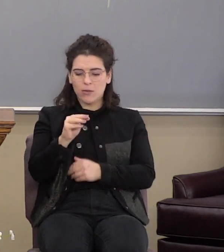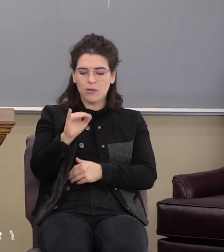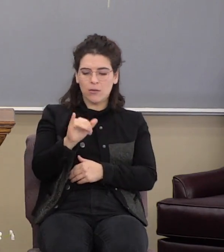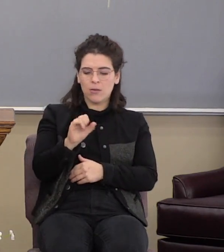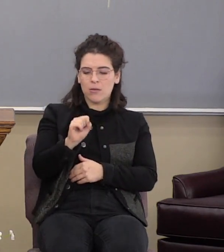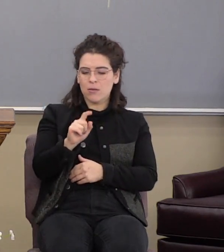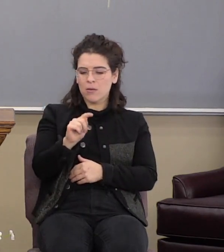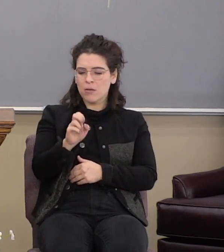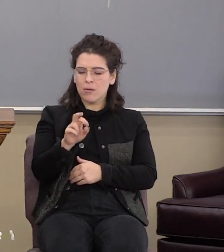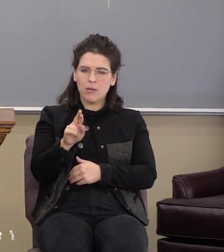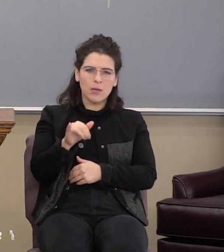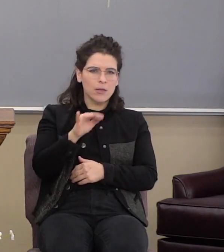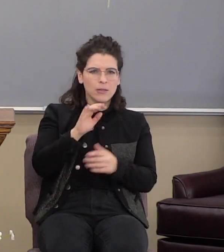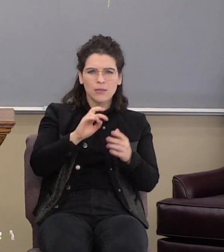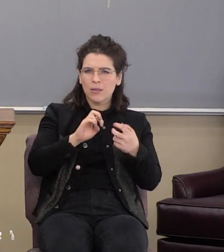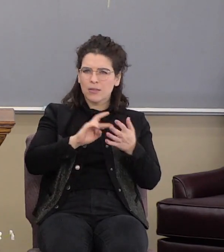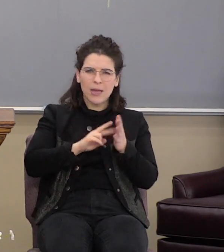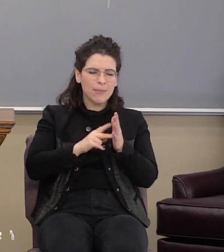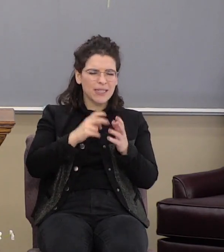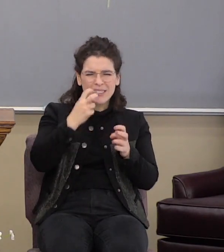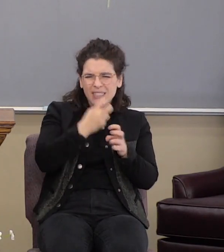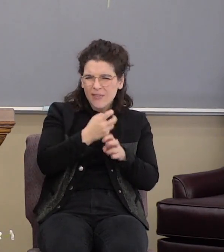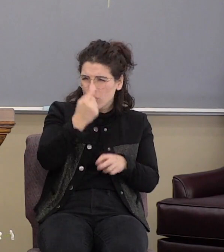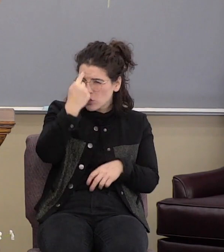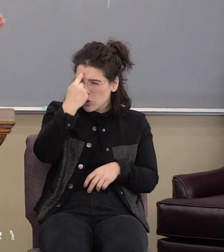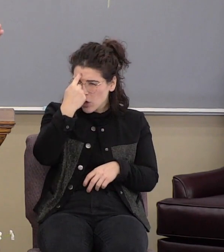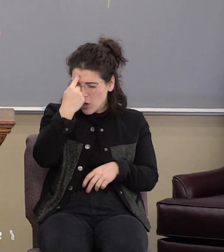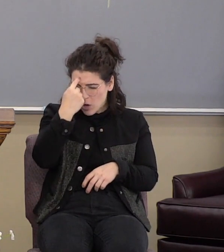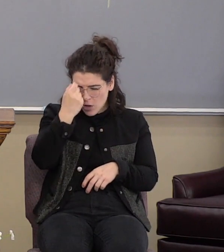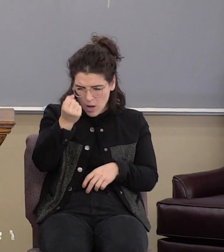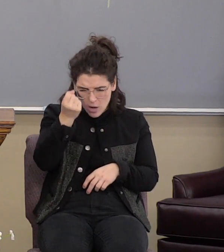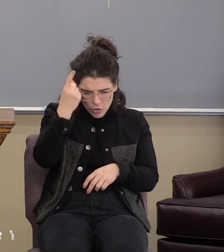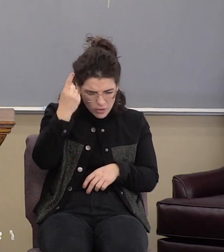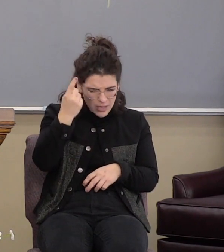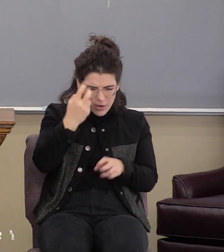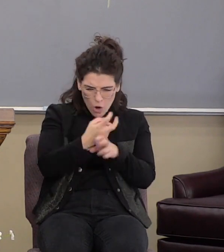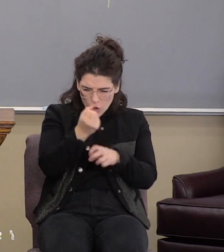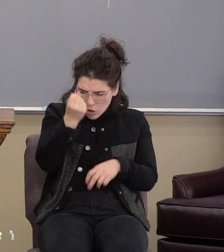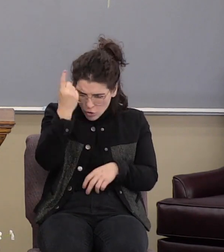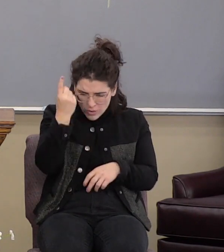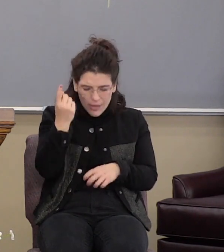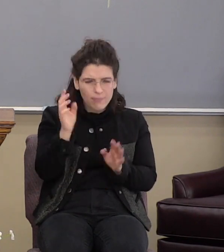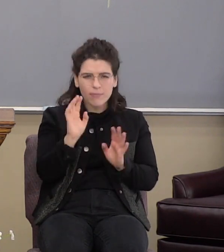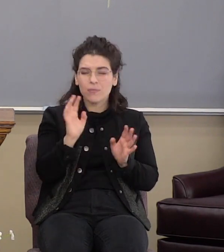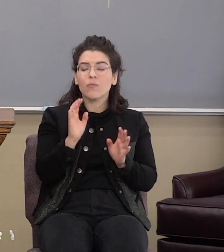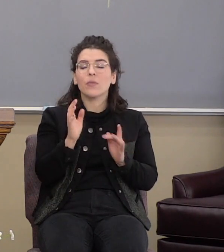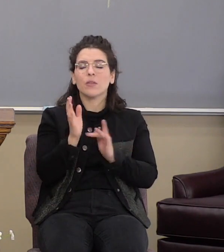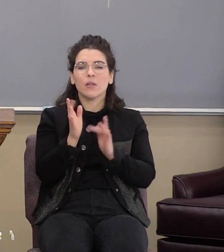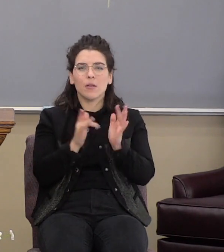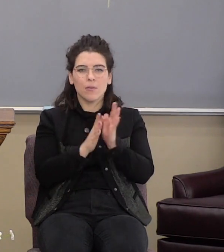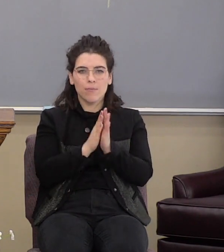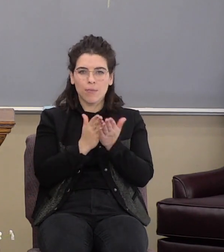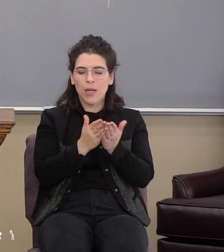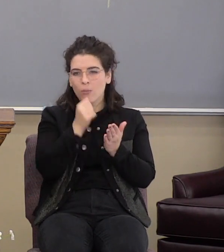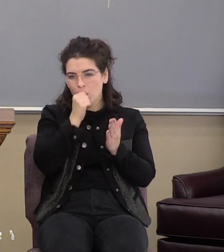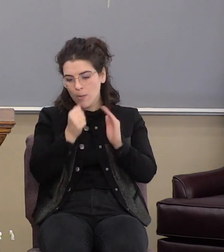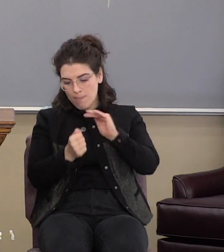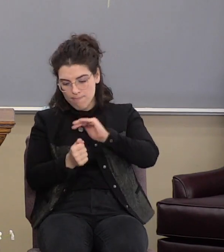quote, mysterious, difficult to comprehend. It's so hard to understand. In the Bible, mystery